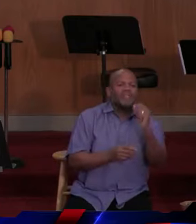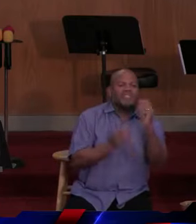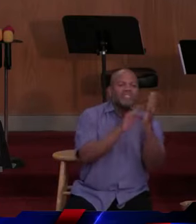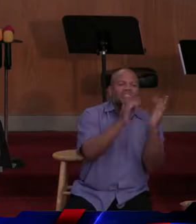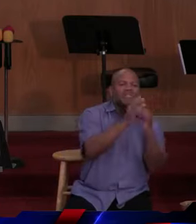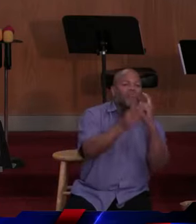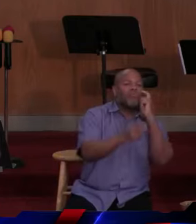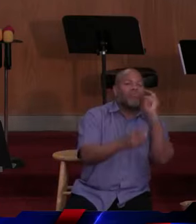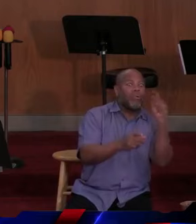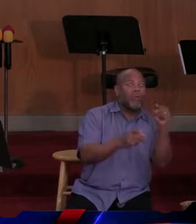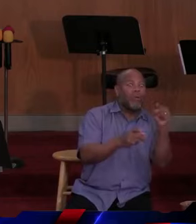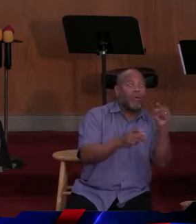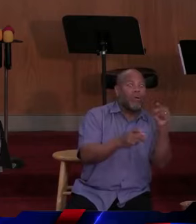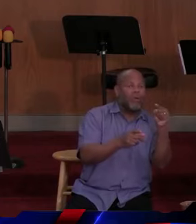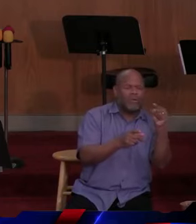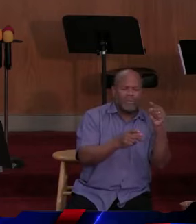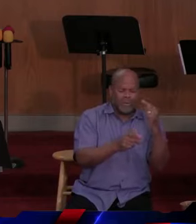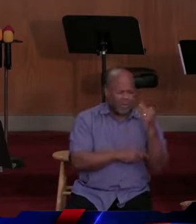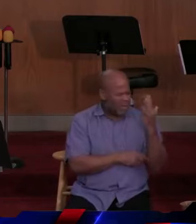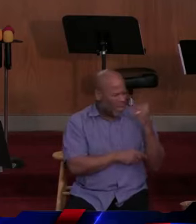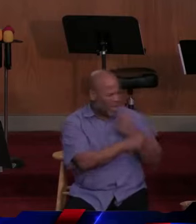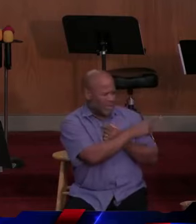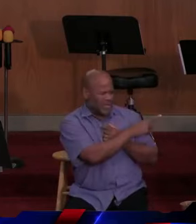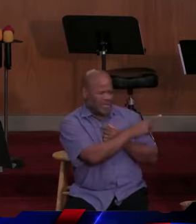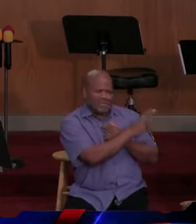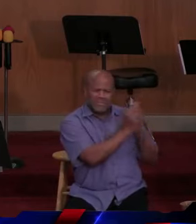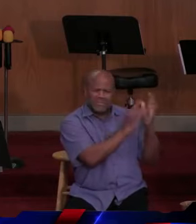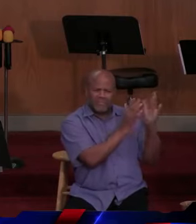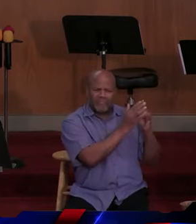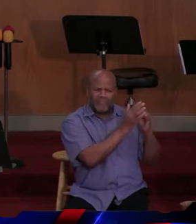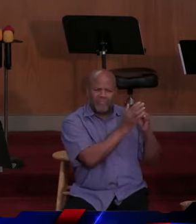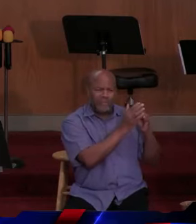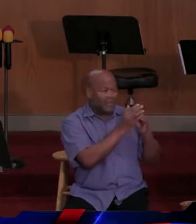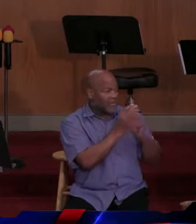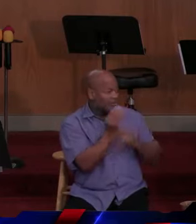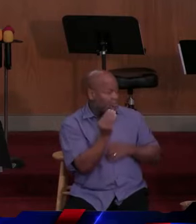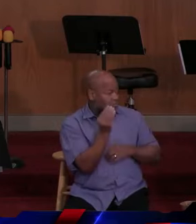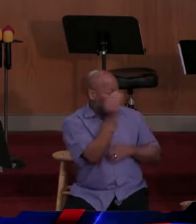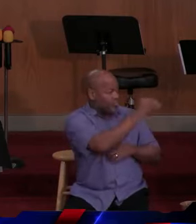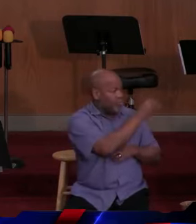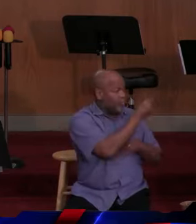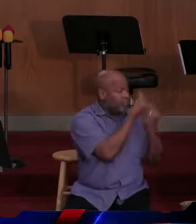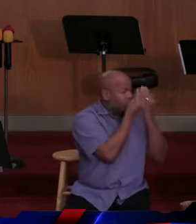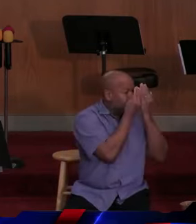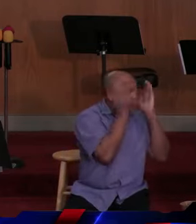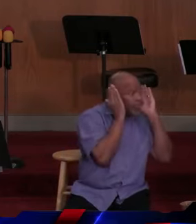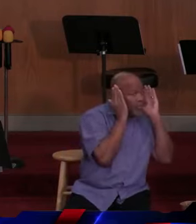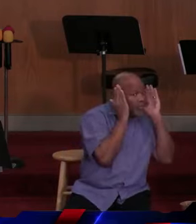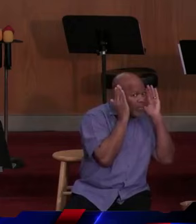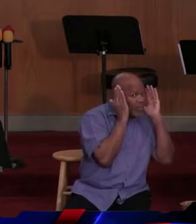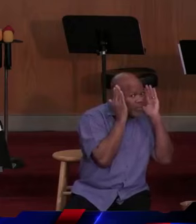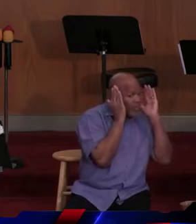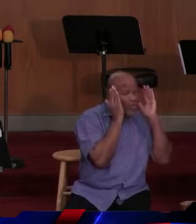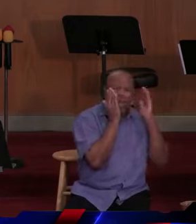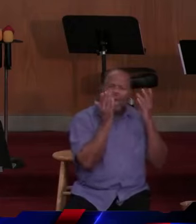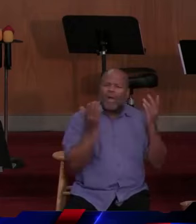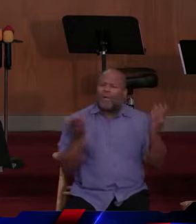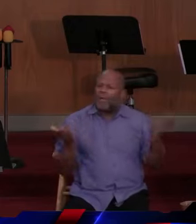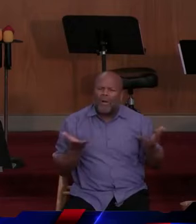Sure. Now, why were they beholding? Did Jesus veil their eyes? What veiled their